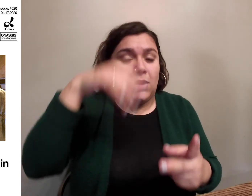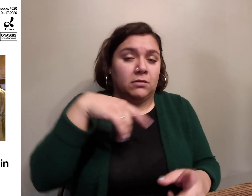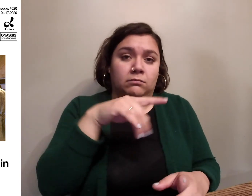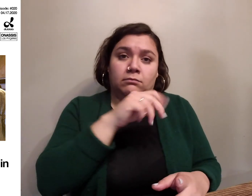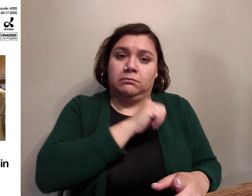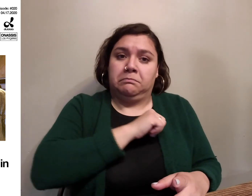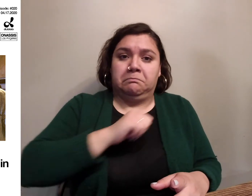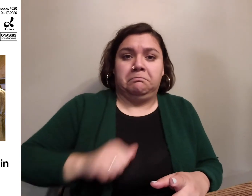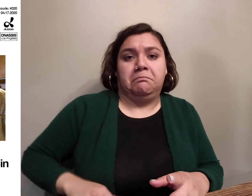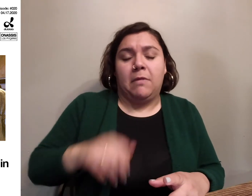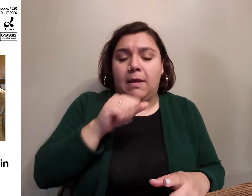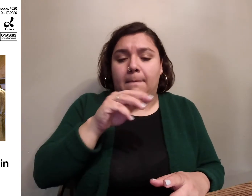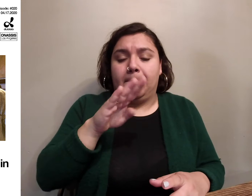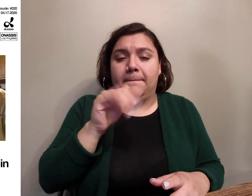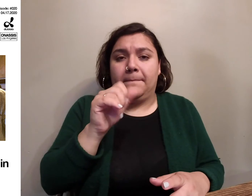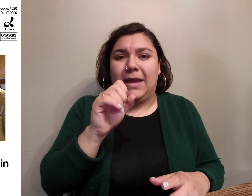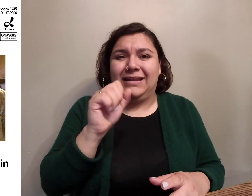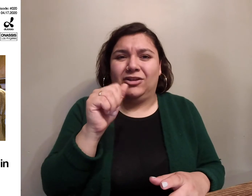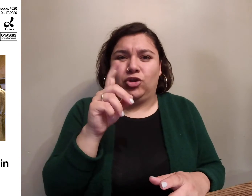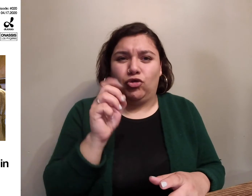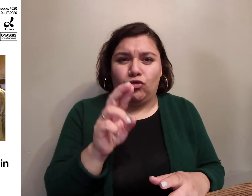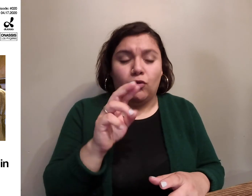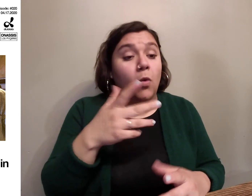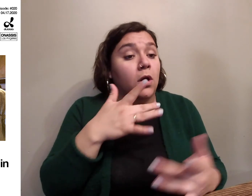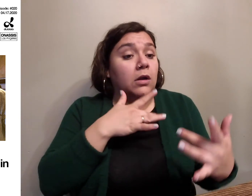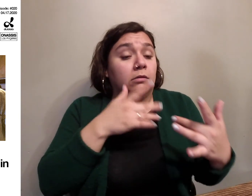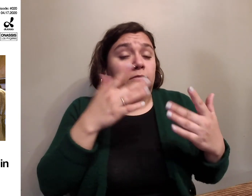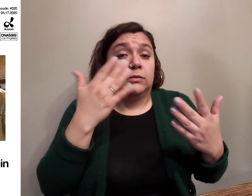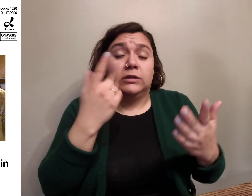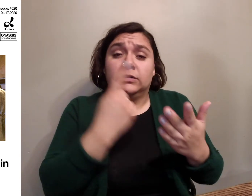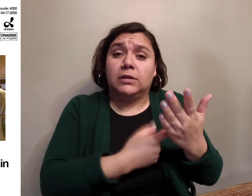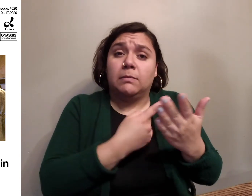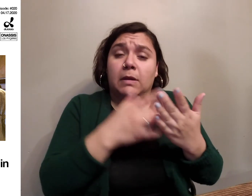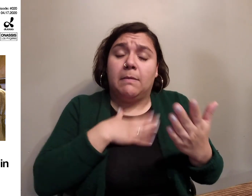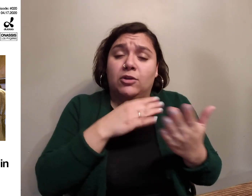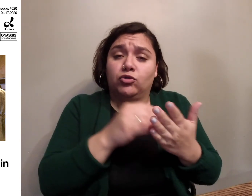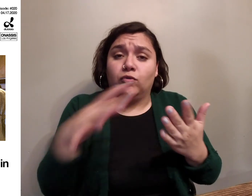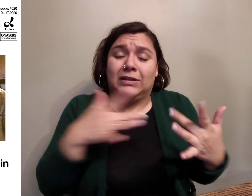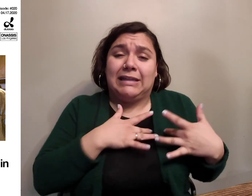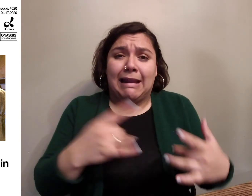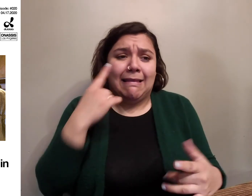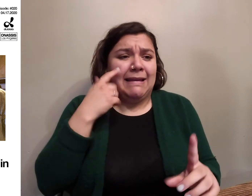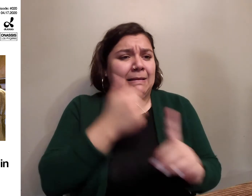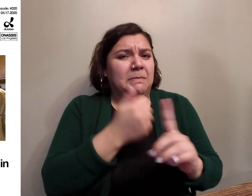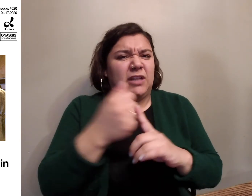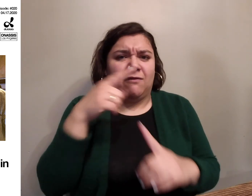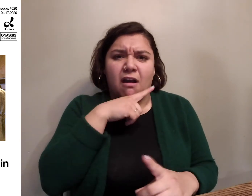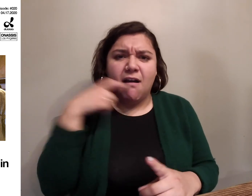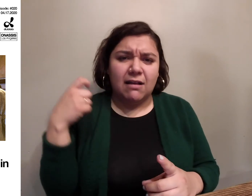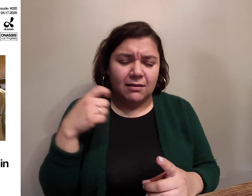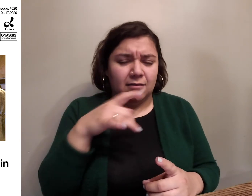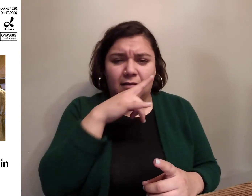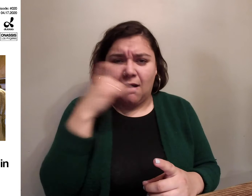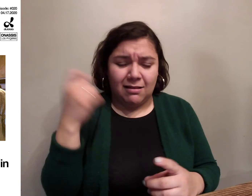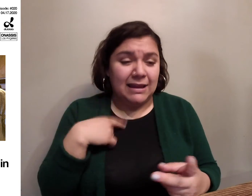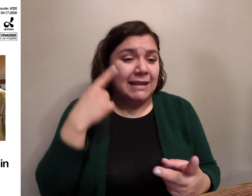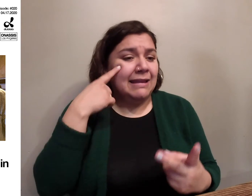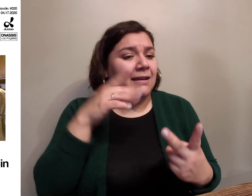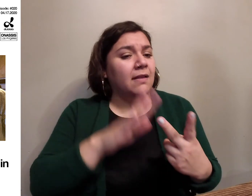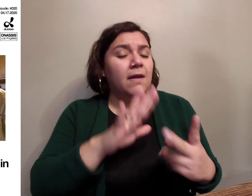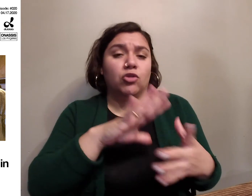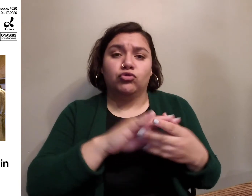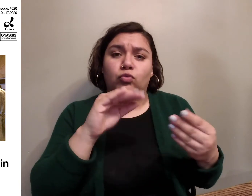that they're ugly, or their stories are invalid because they don't feel culturally represented. So there was